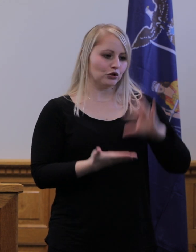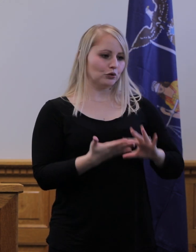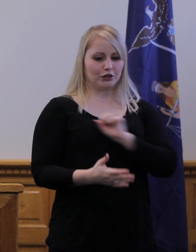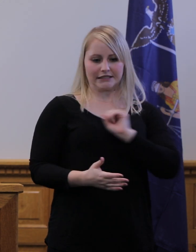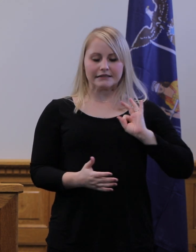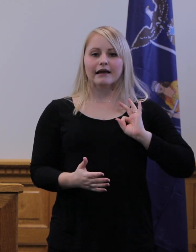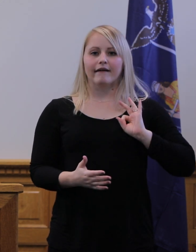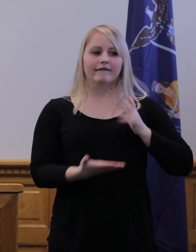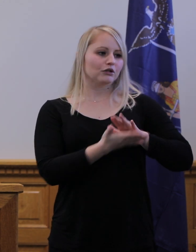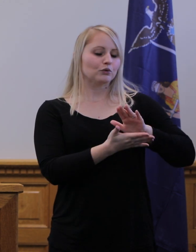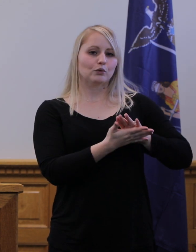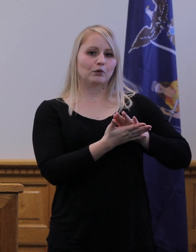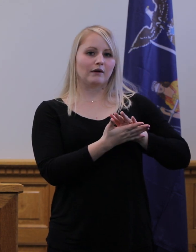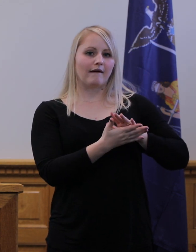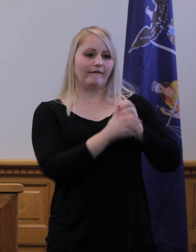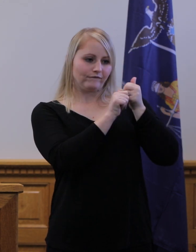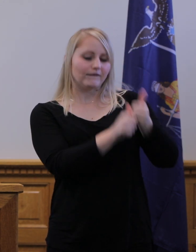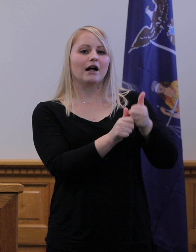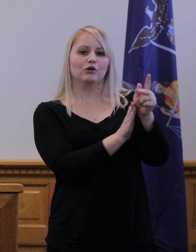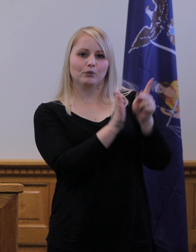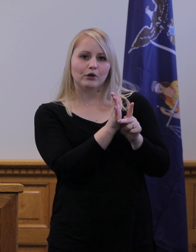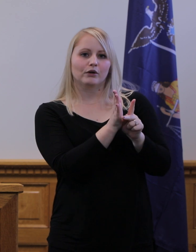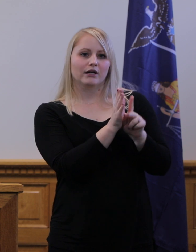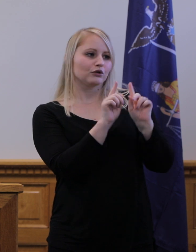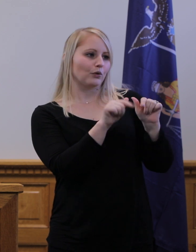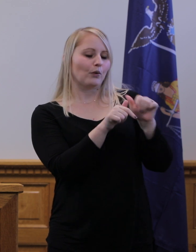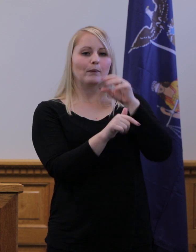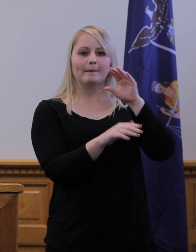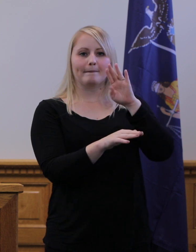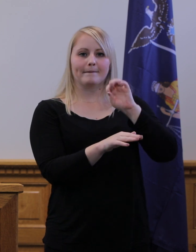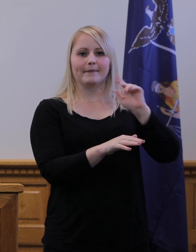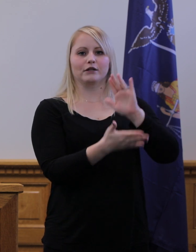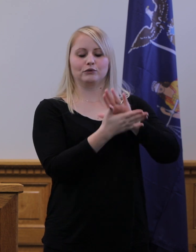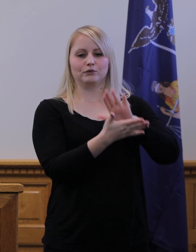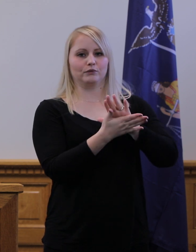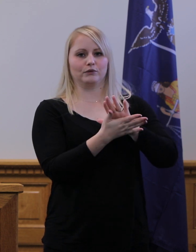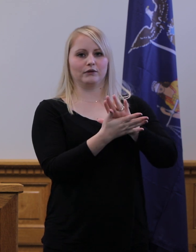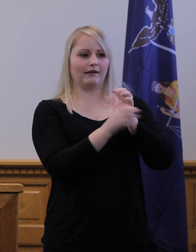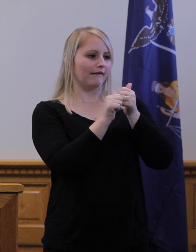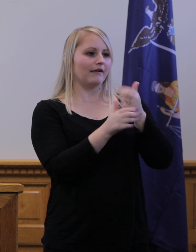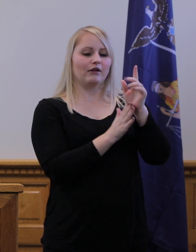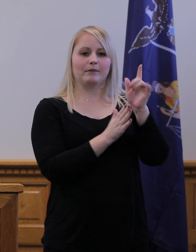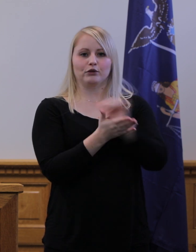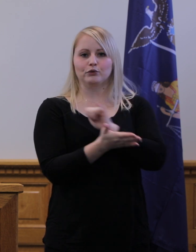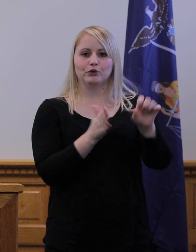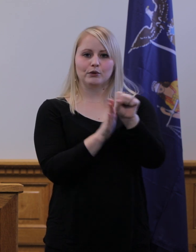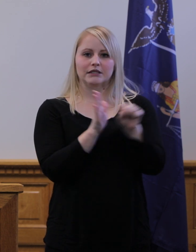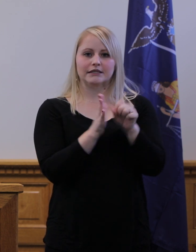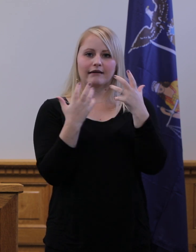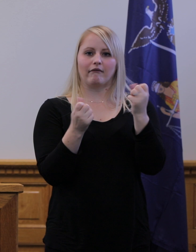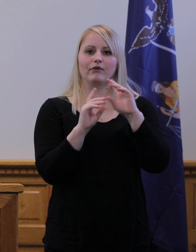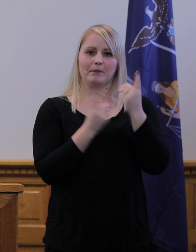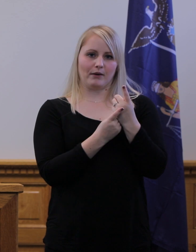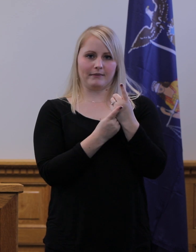staff follow the return to school protocols required by their schools and the New York State Health Department after being out of school